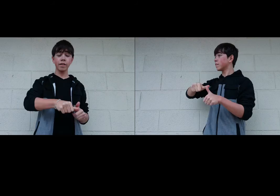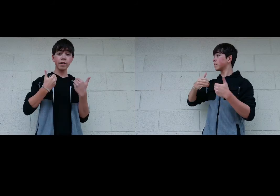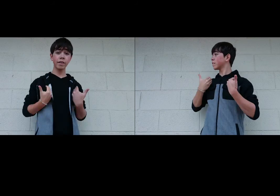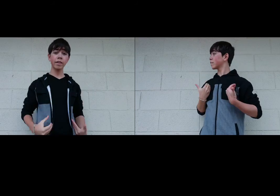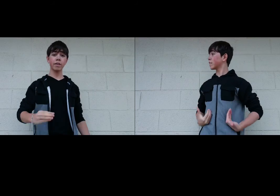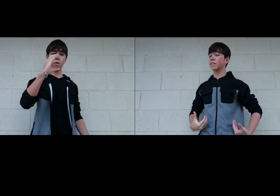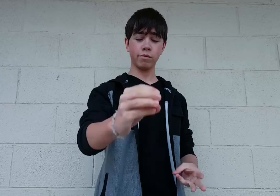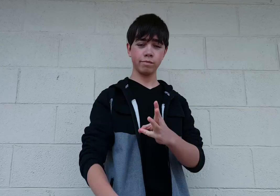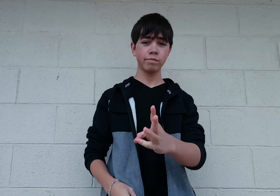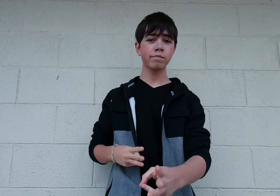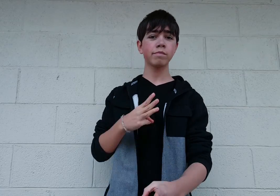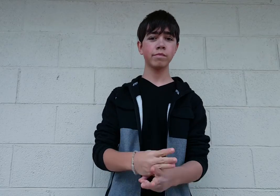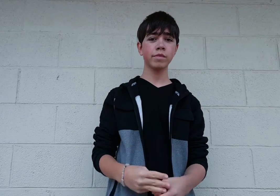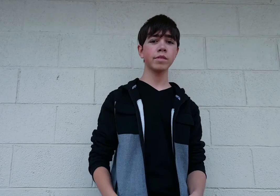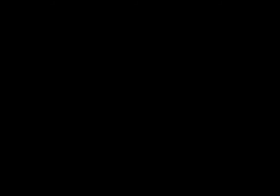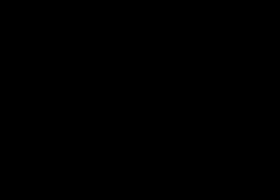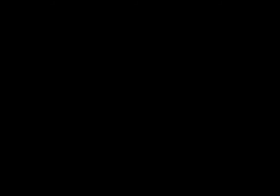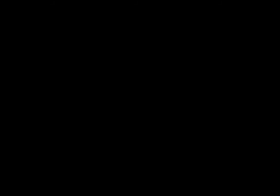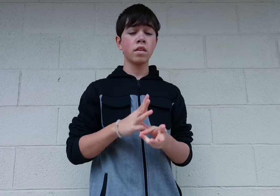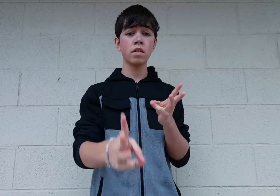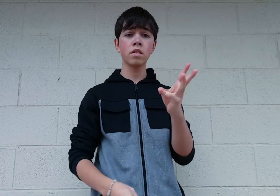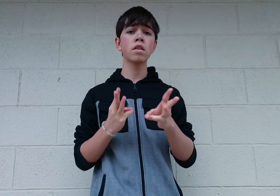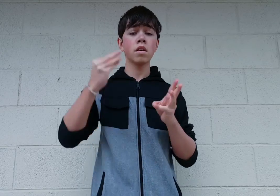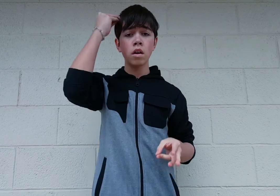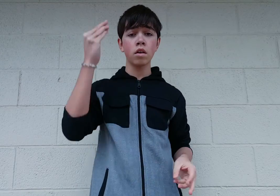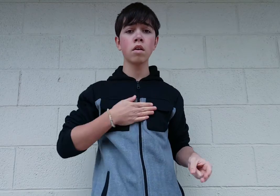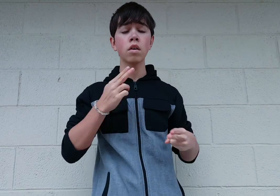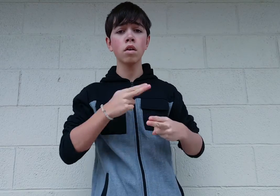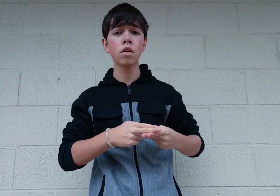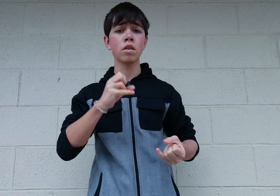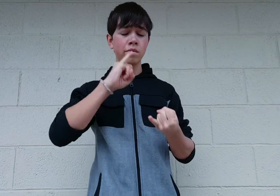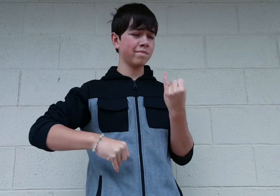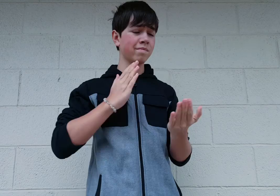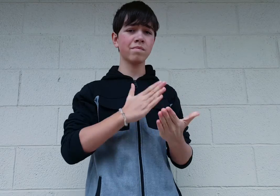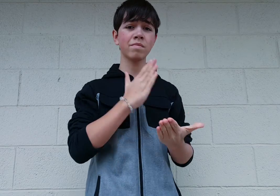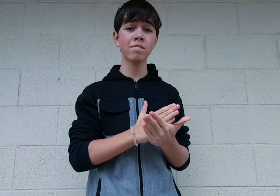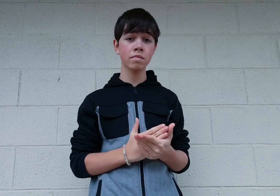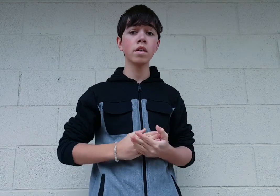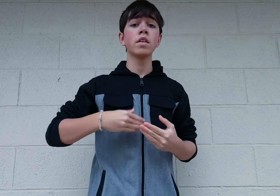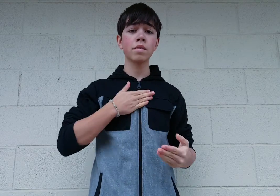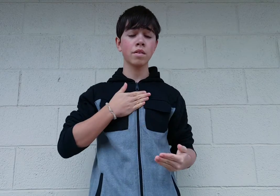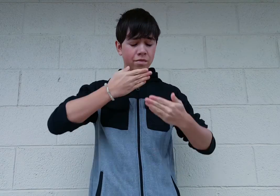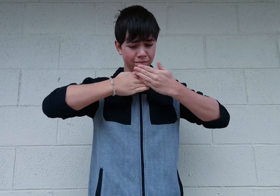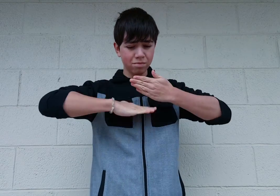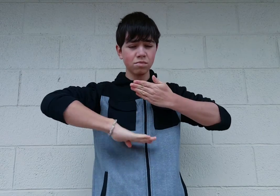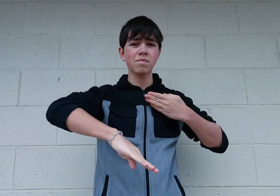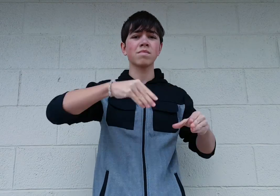Remember me for centuries I can't stop till the whole world knows my name Cause I was only born inside my